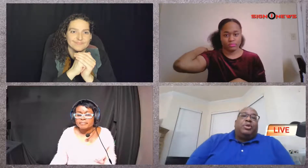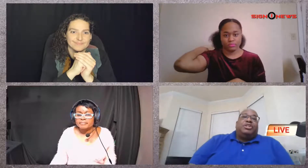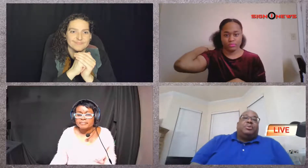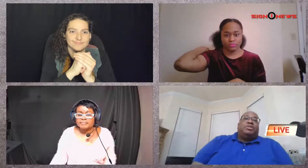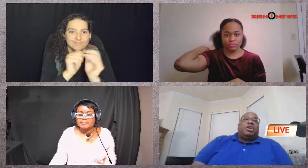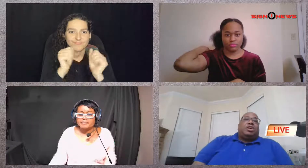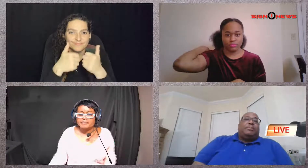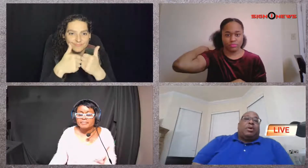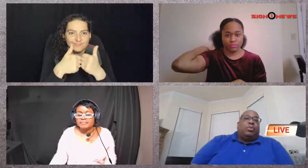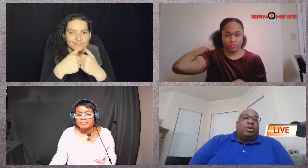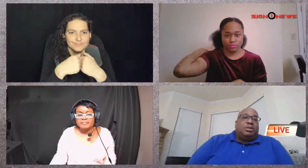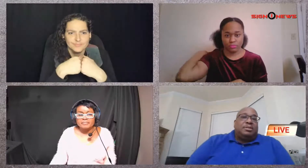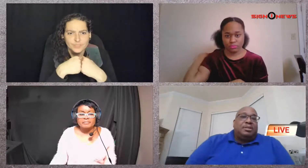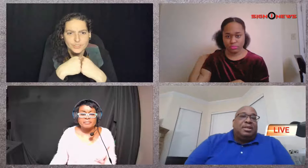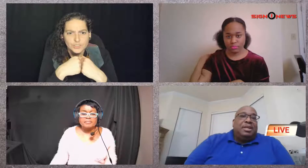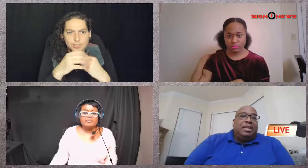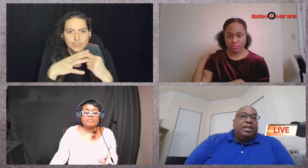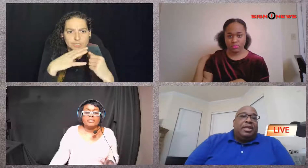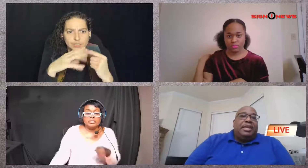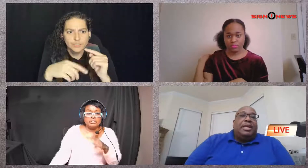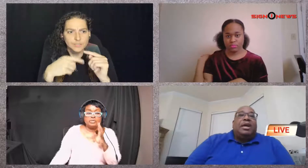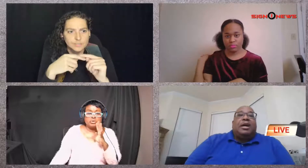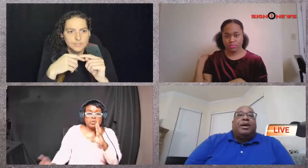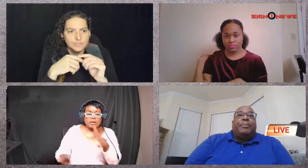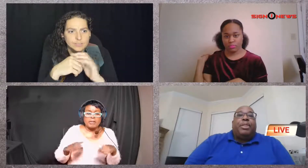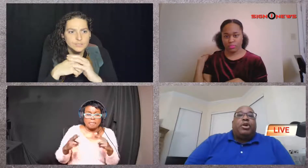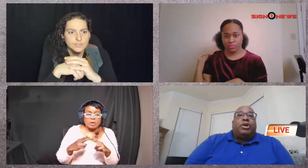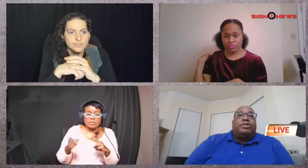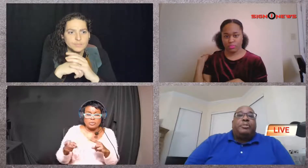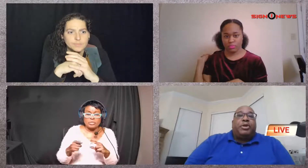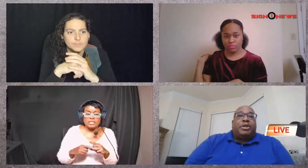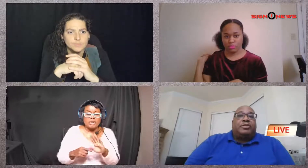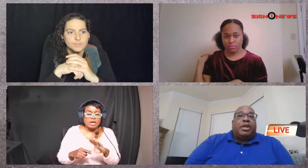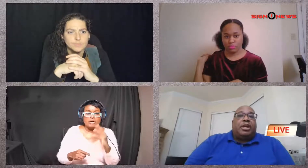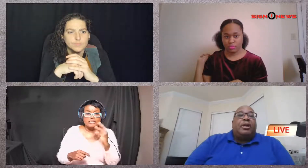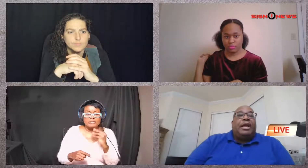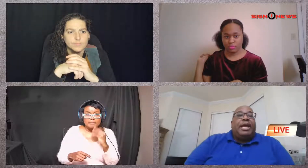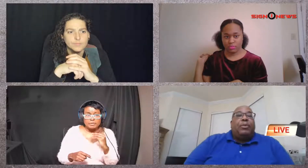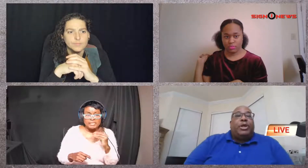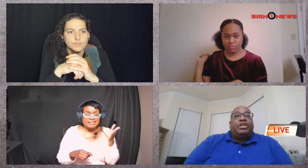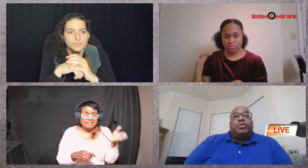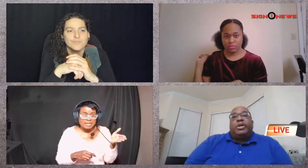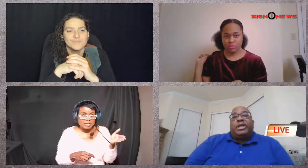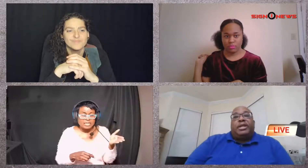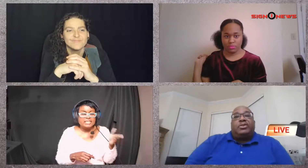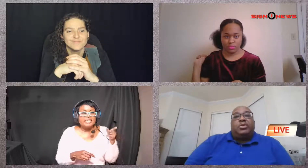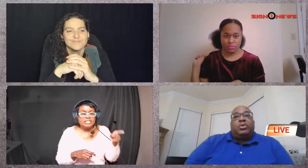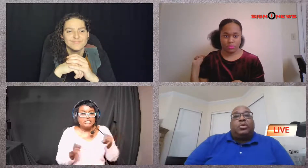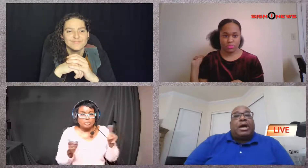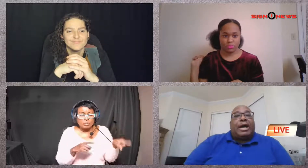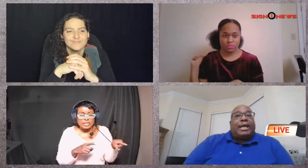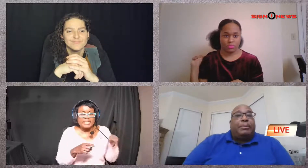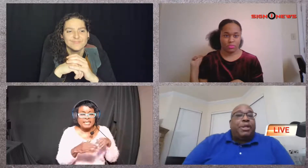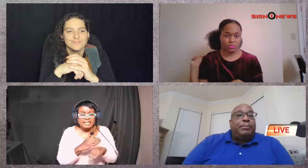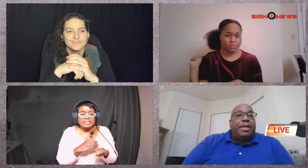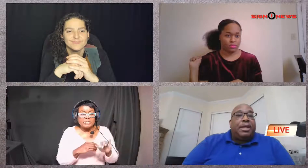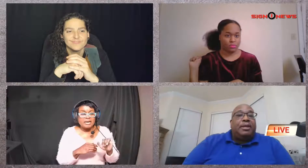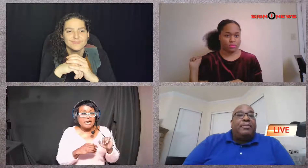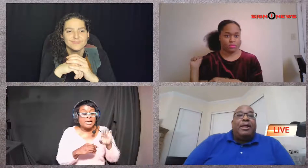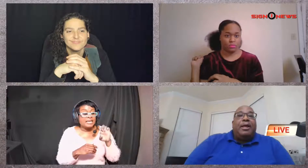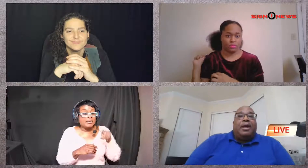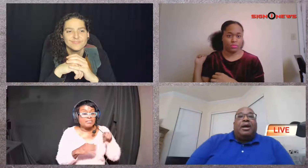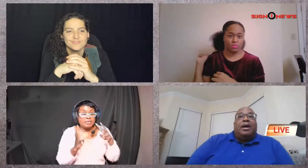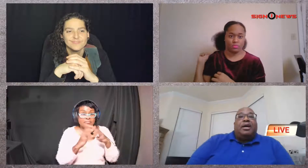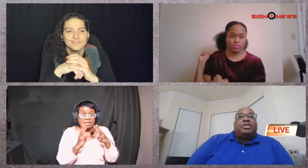okay, what she was talking about was the her experience there, and when she went into her IEP